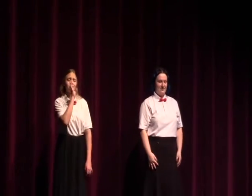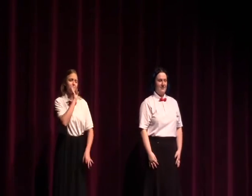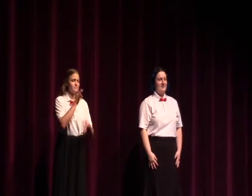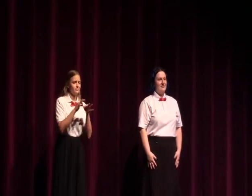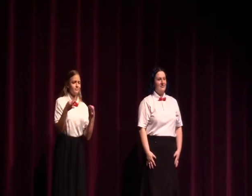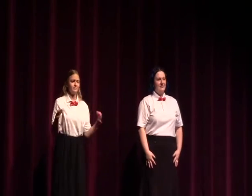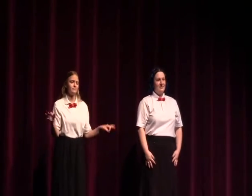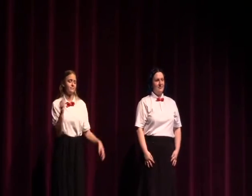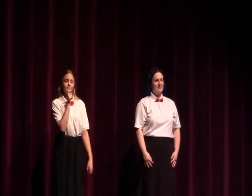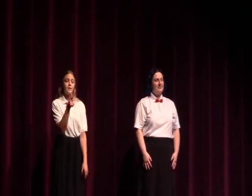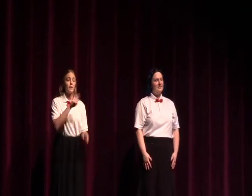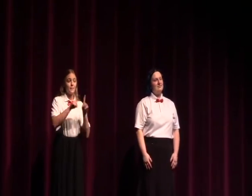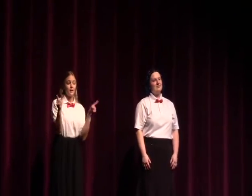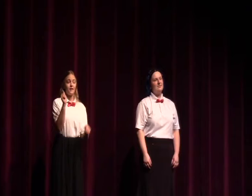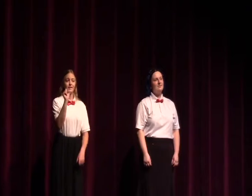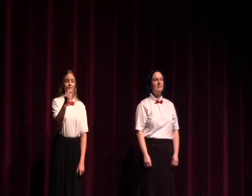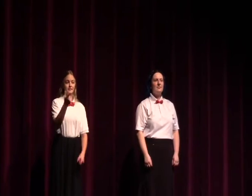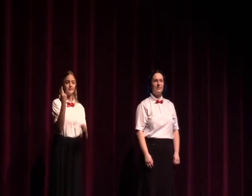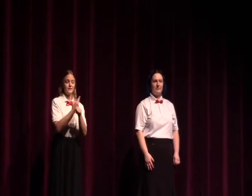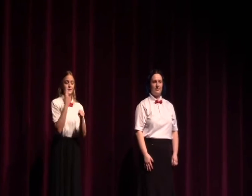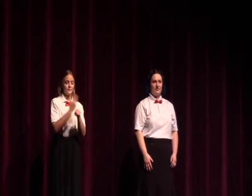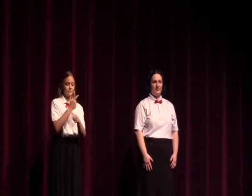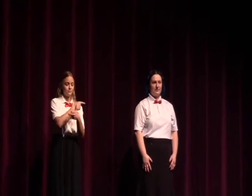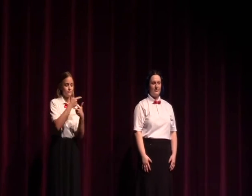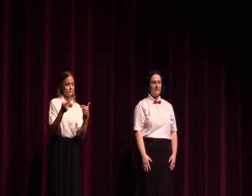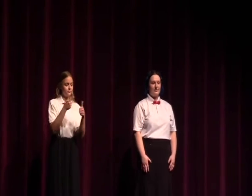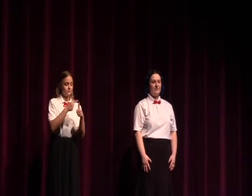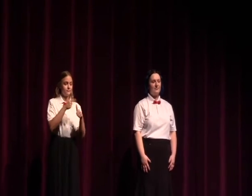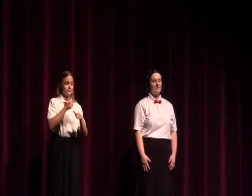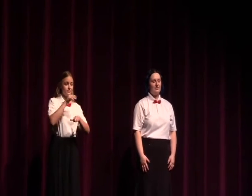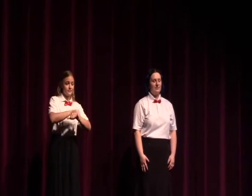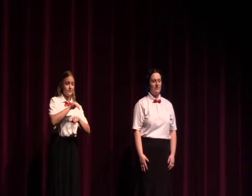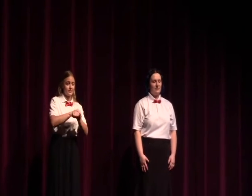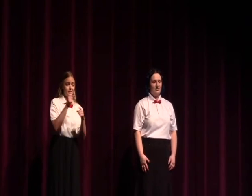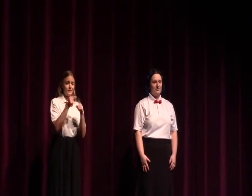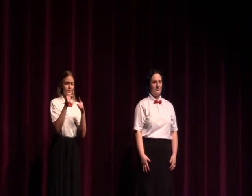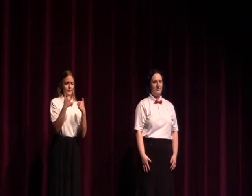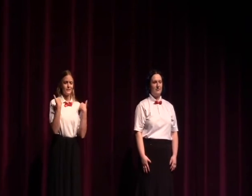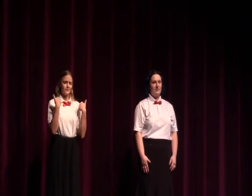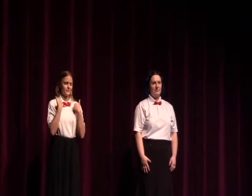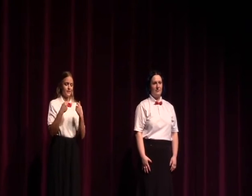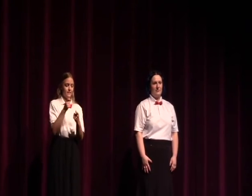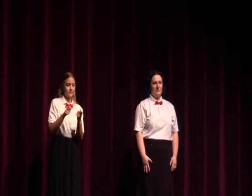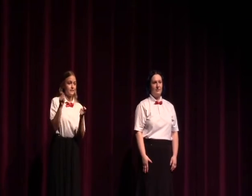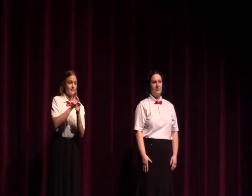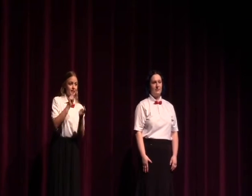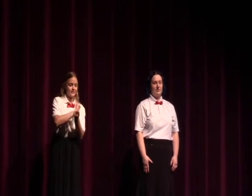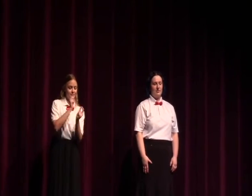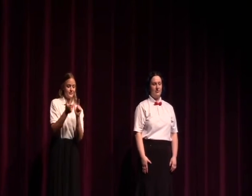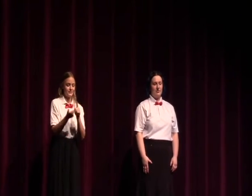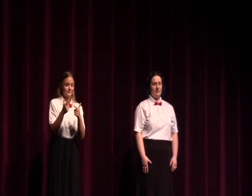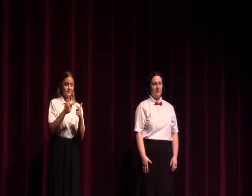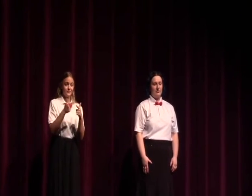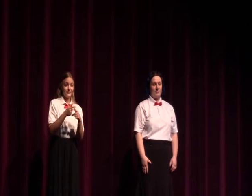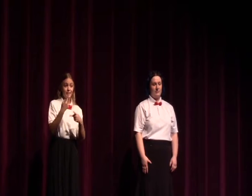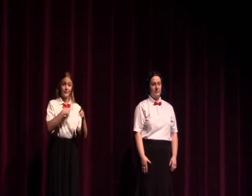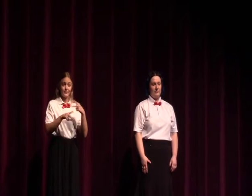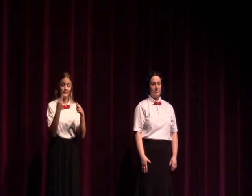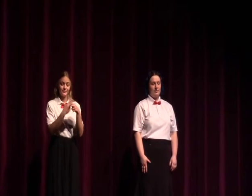languages don't do this, but ASL uses fingerspelling for words that don't have an exact translation. Names of